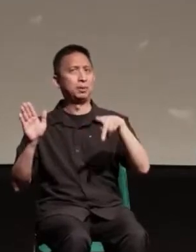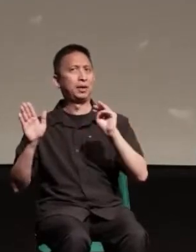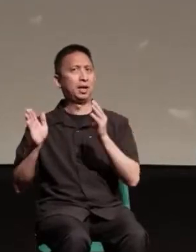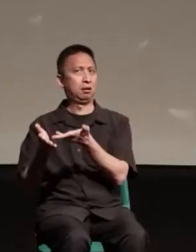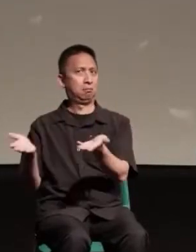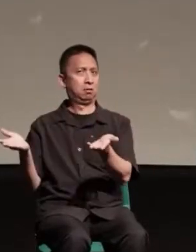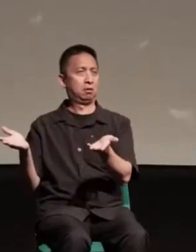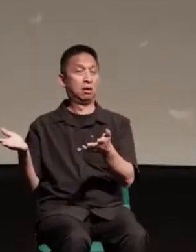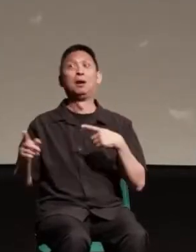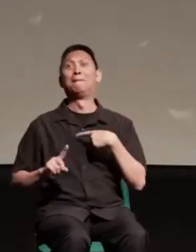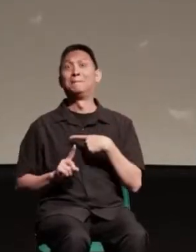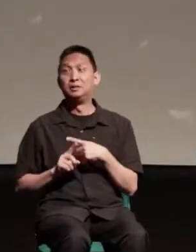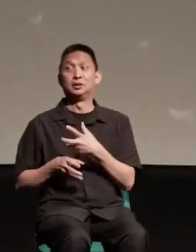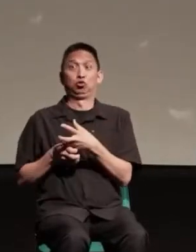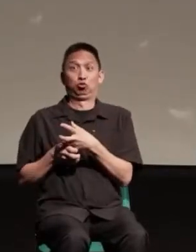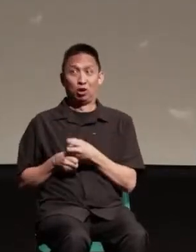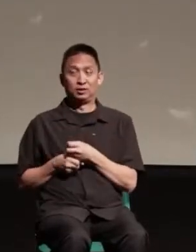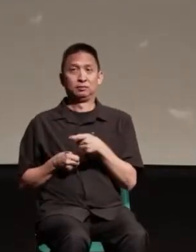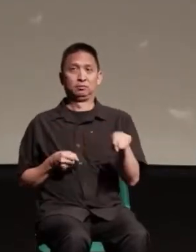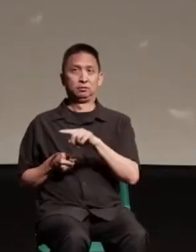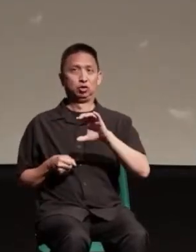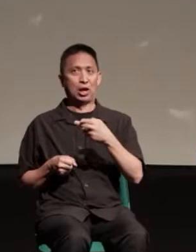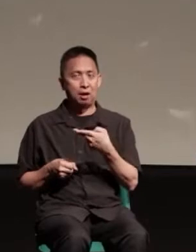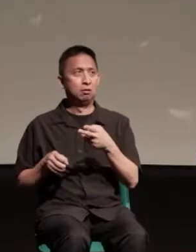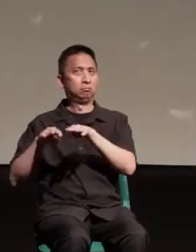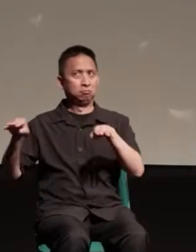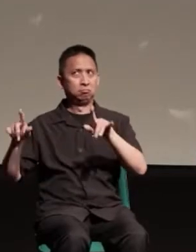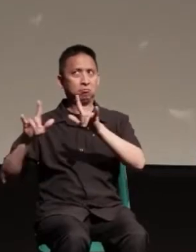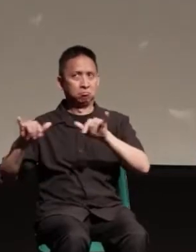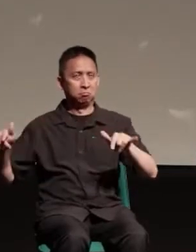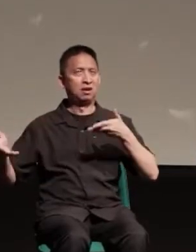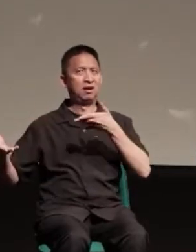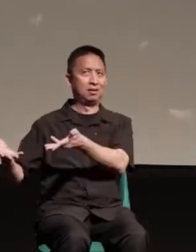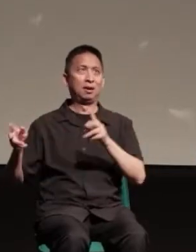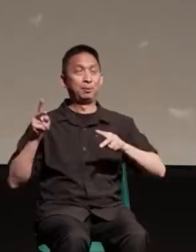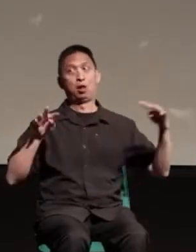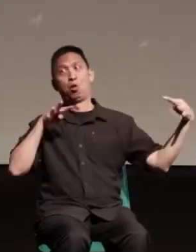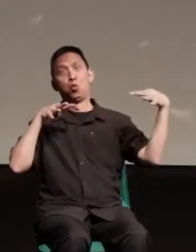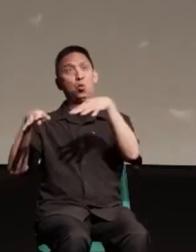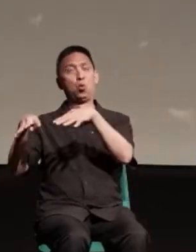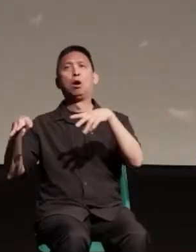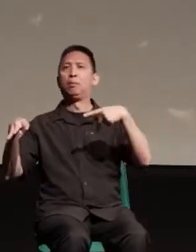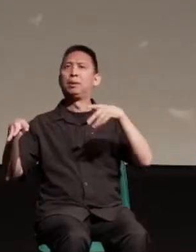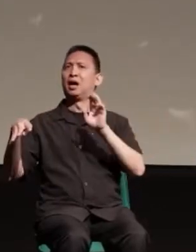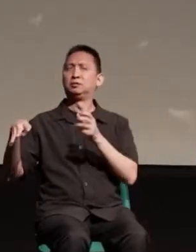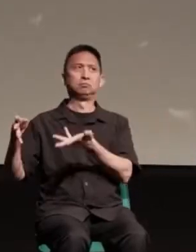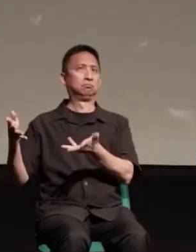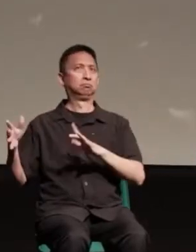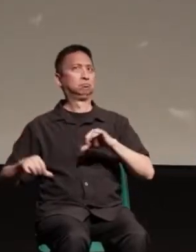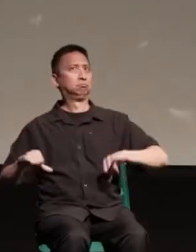trusted platform, and particularly when it's endorsed sort of by the top of that pyramid, which is PBS, history is at